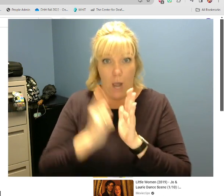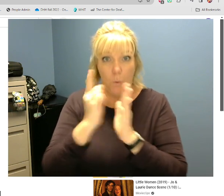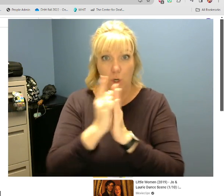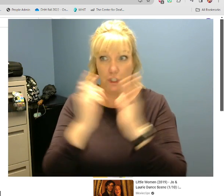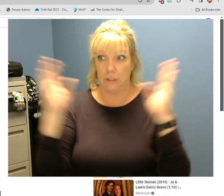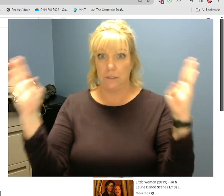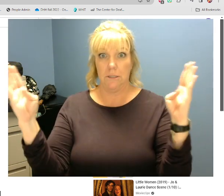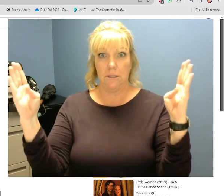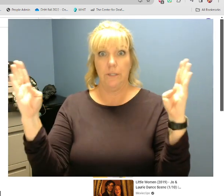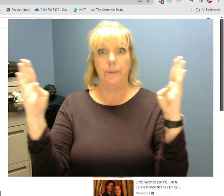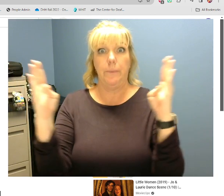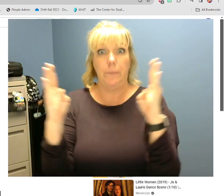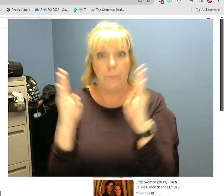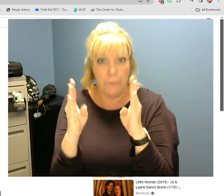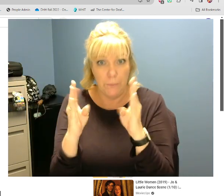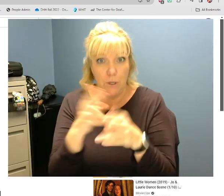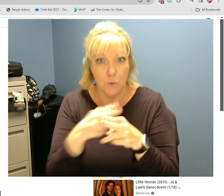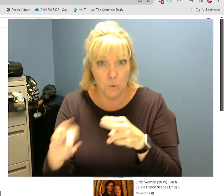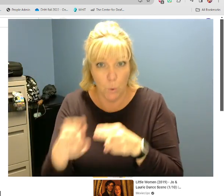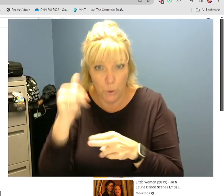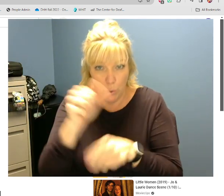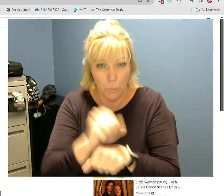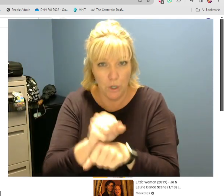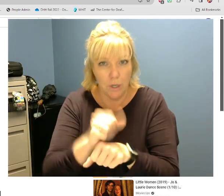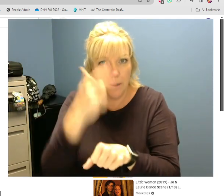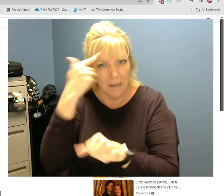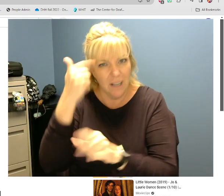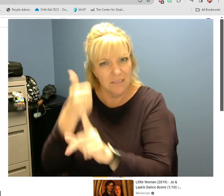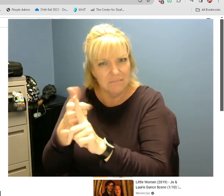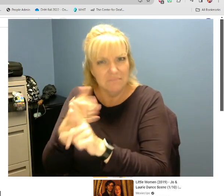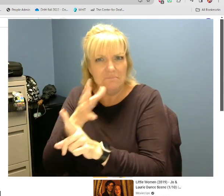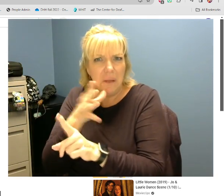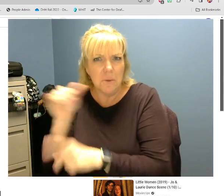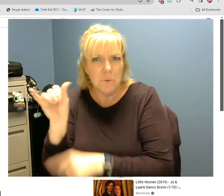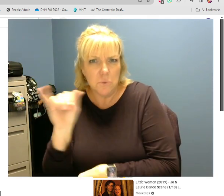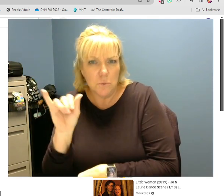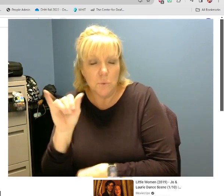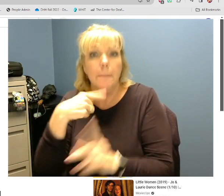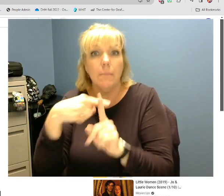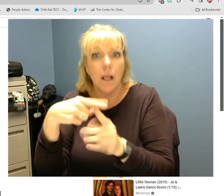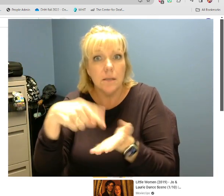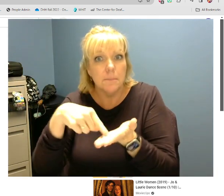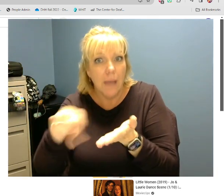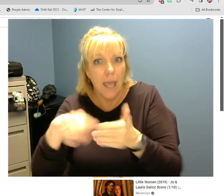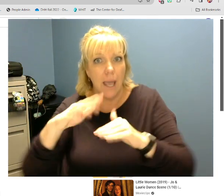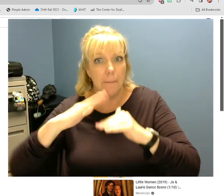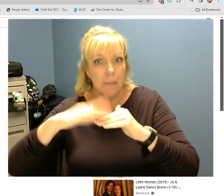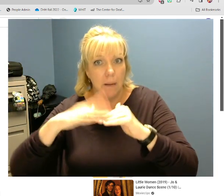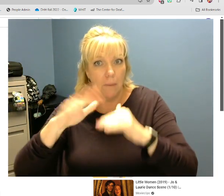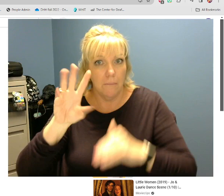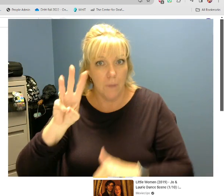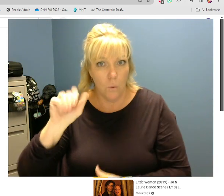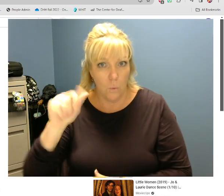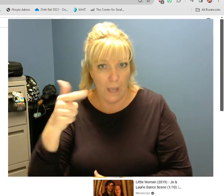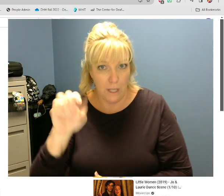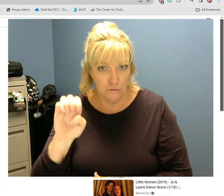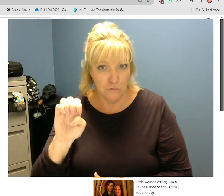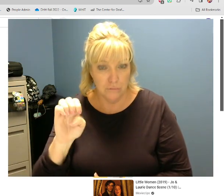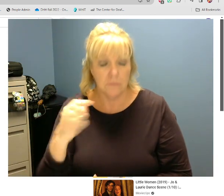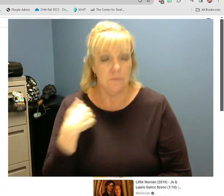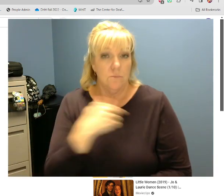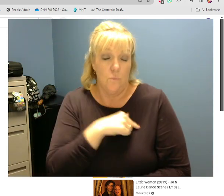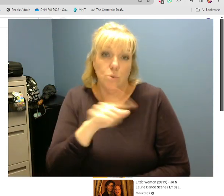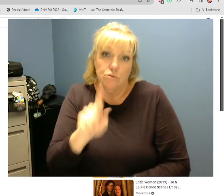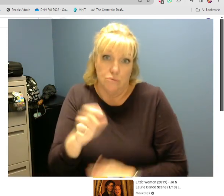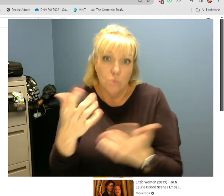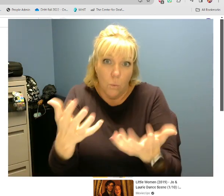are reduced and they're given minimum wage. Now, these are things that we should want just for people, right?